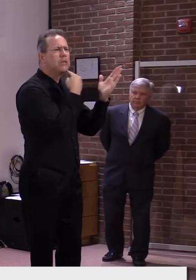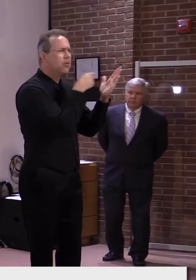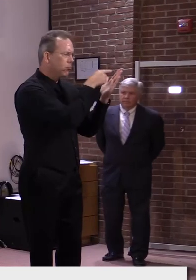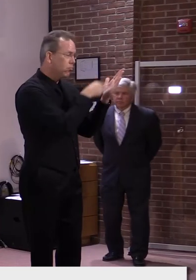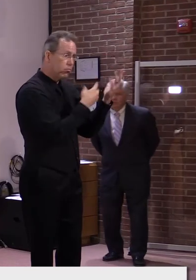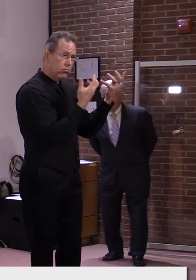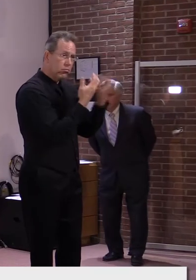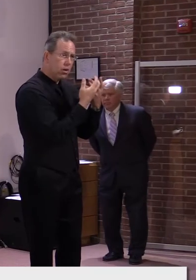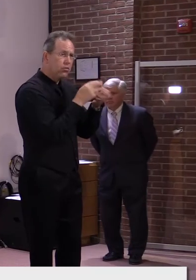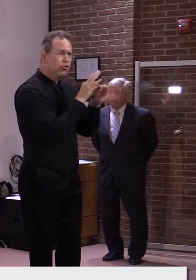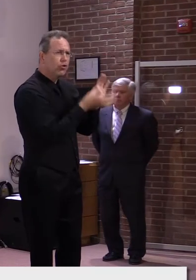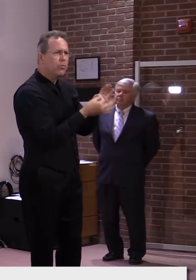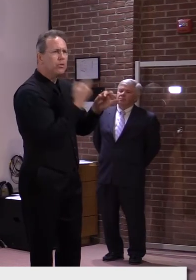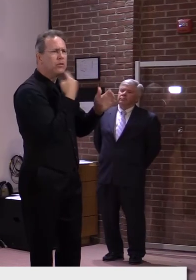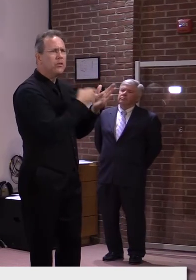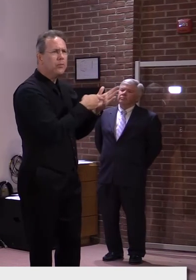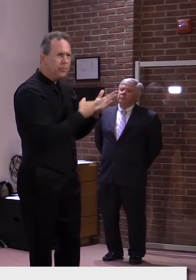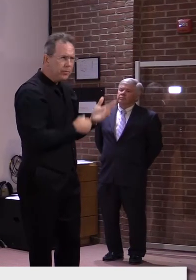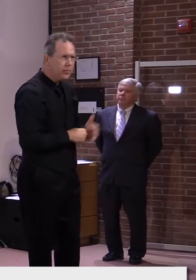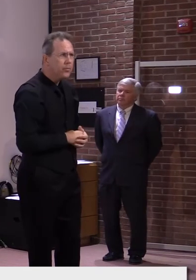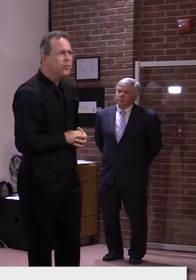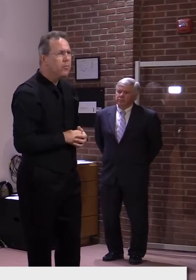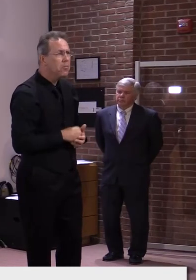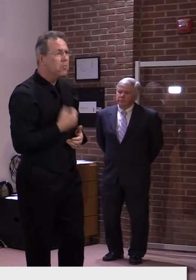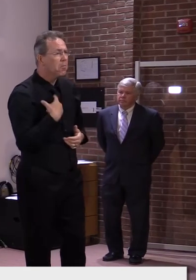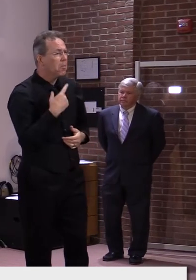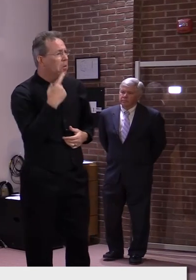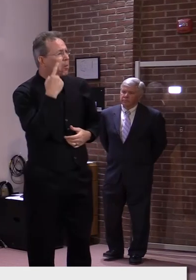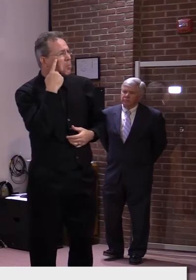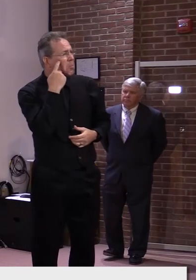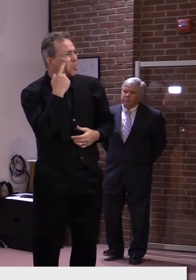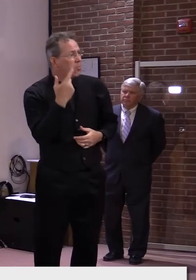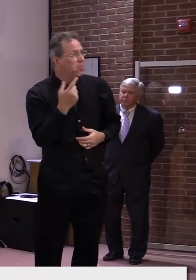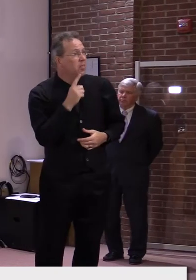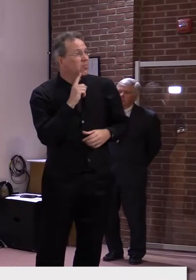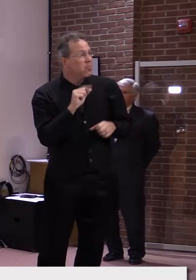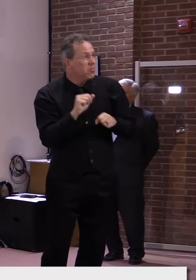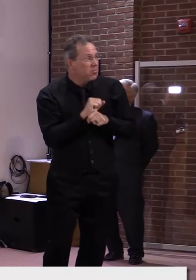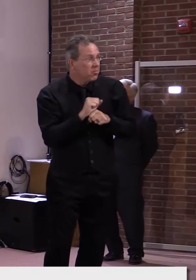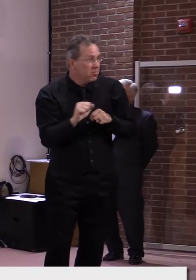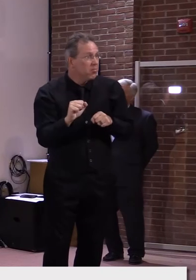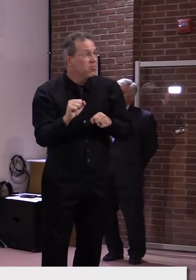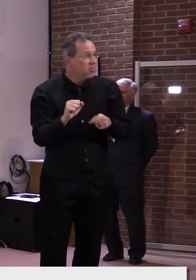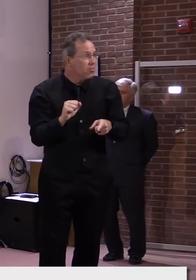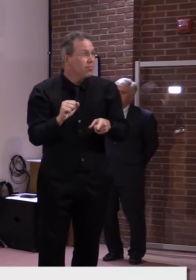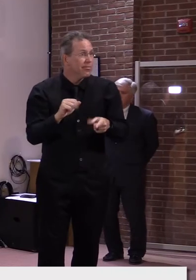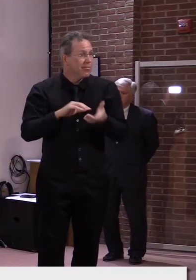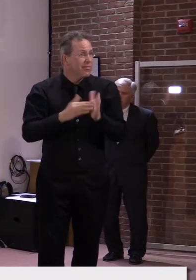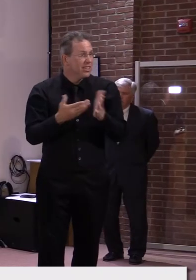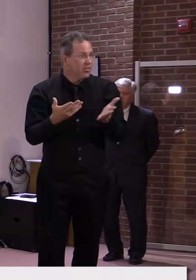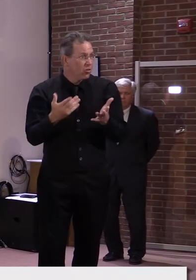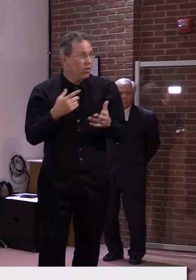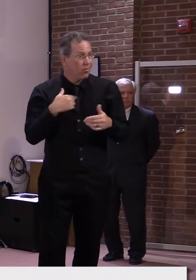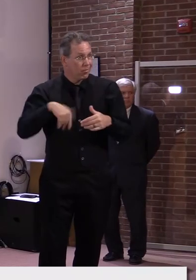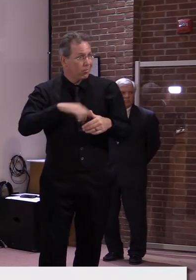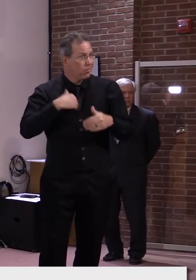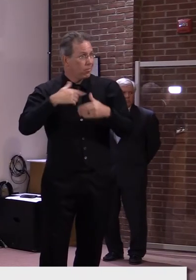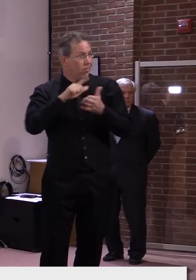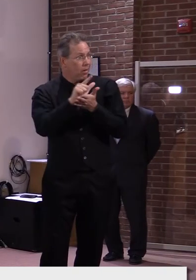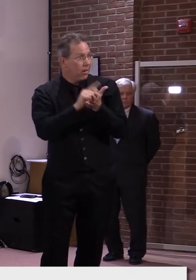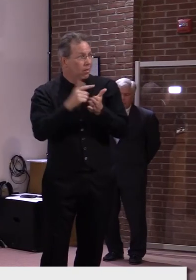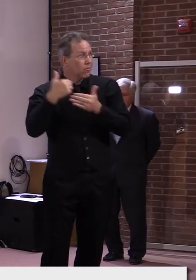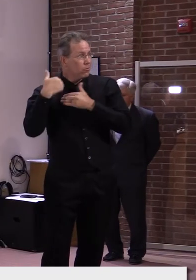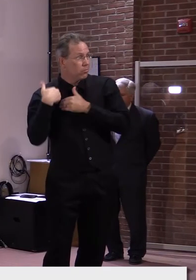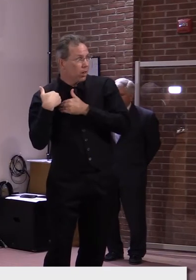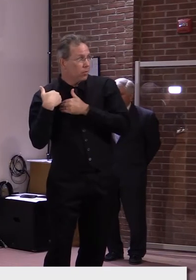either going to that institution, going into that business. And if you don't want to adhere to their rules, you don't